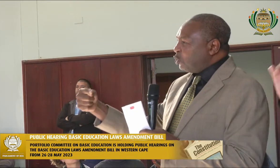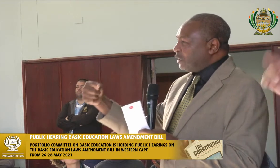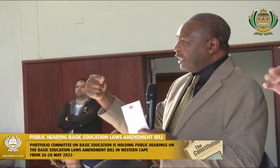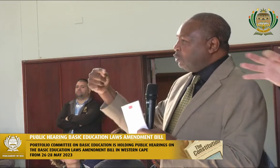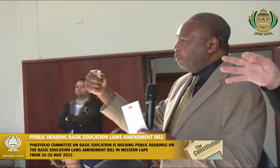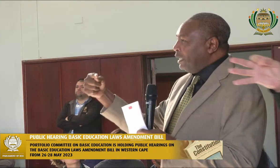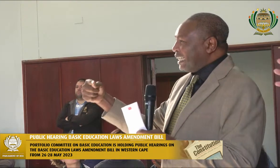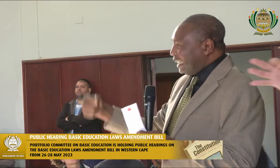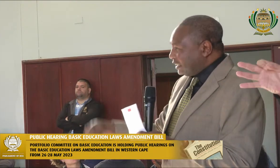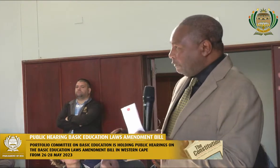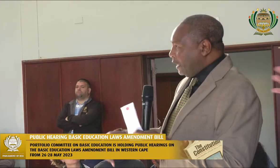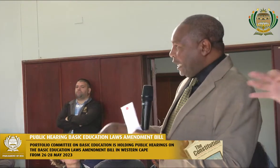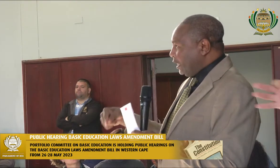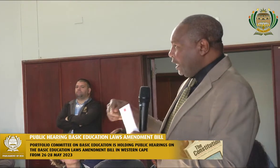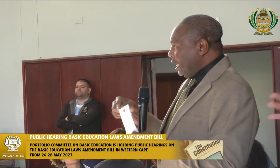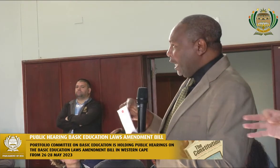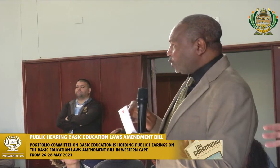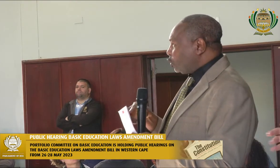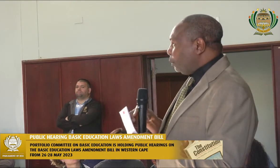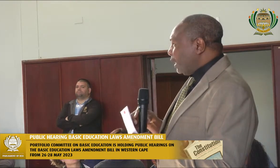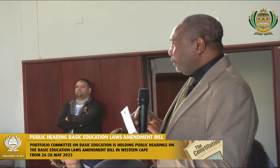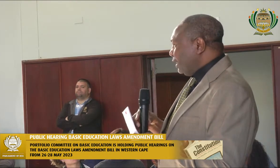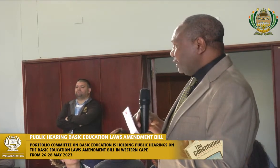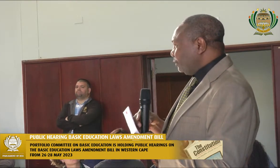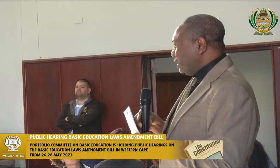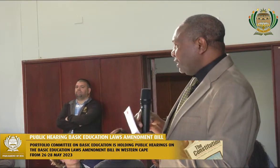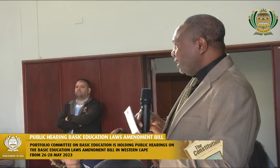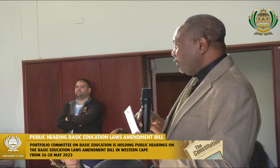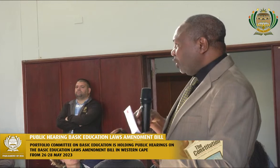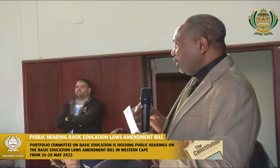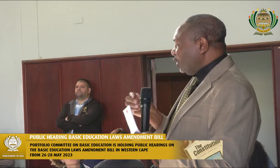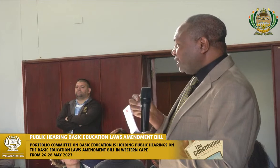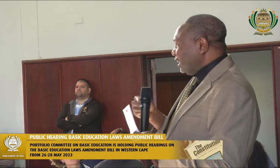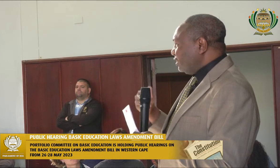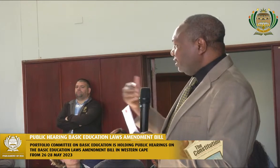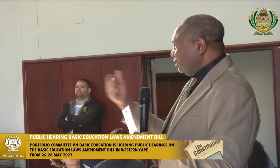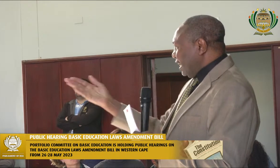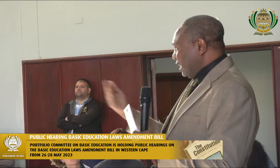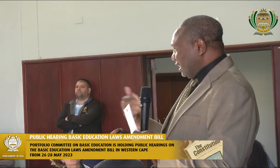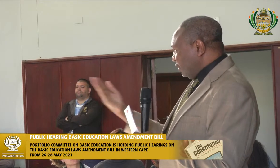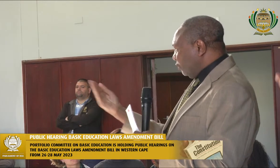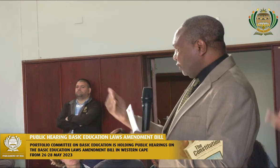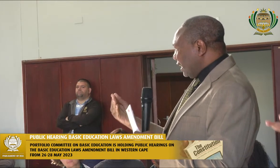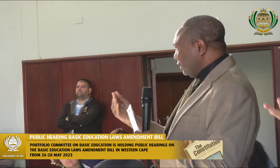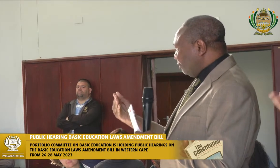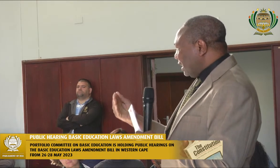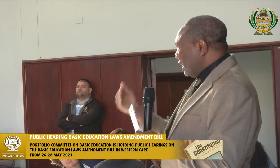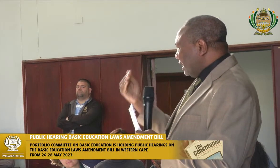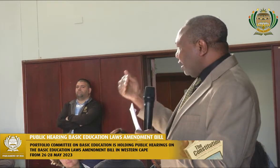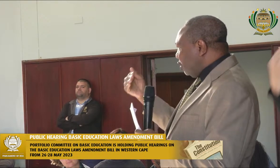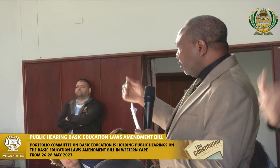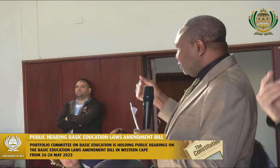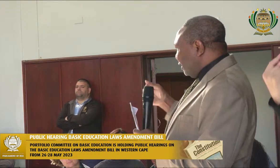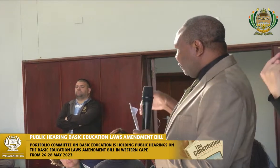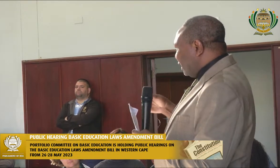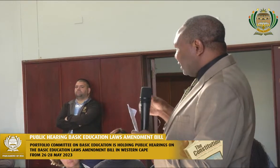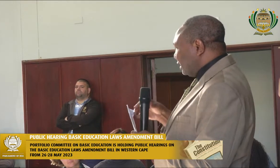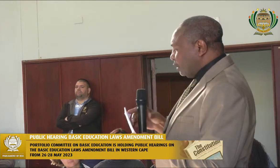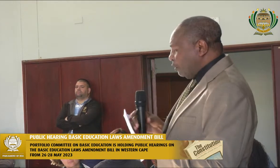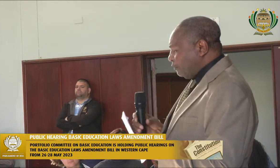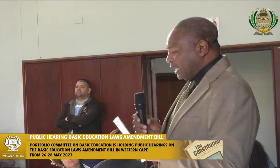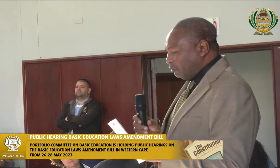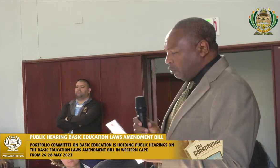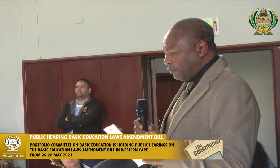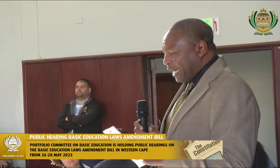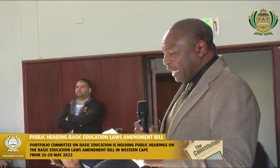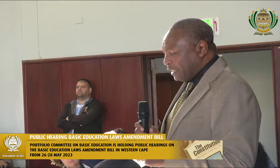other issues that you may classify as corporal punishment. So it's not just the hitting of a child, but there are a lot of definitions